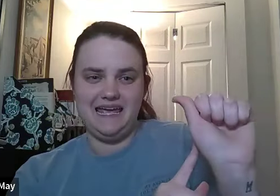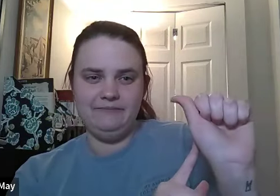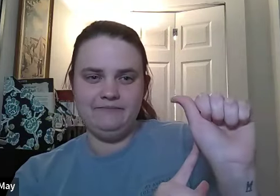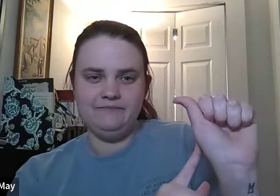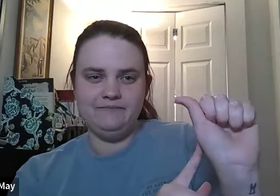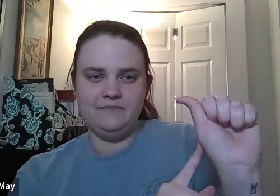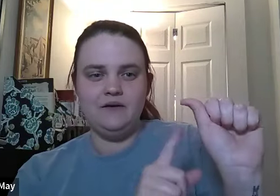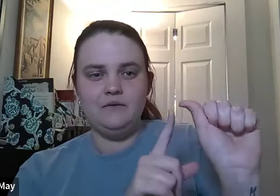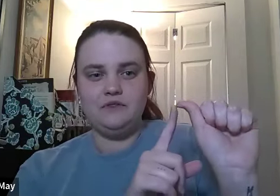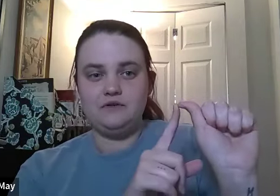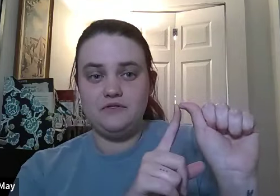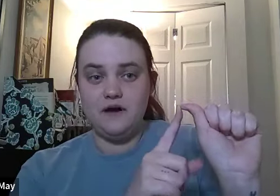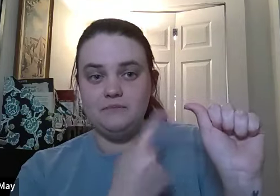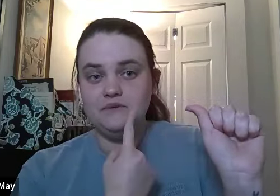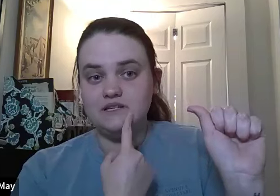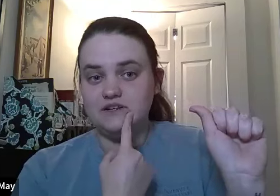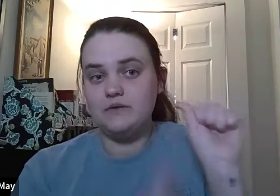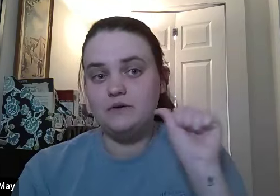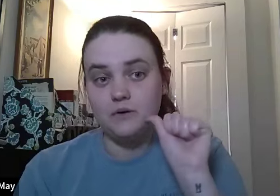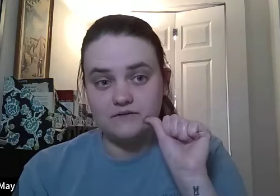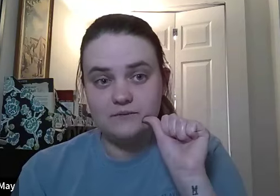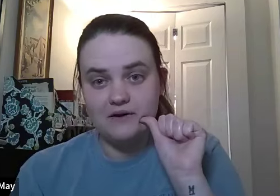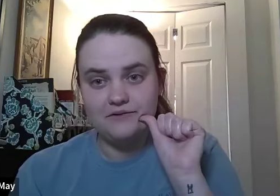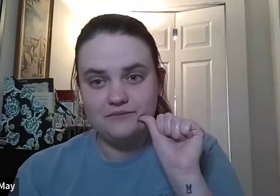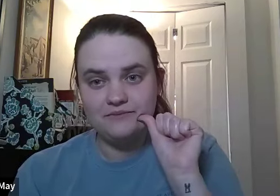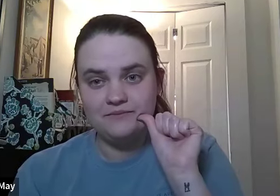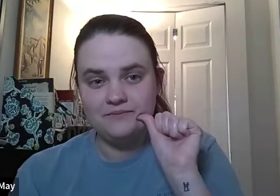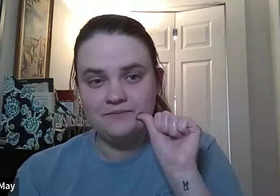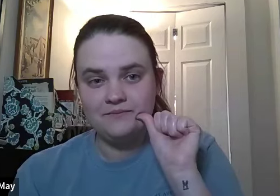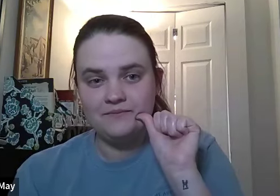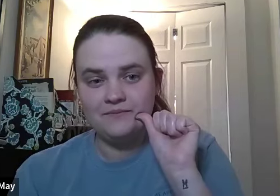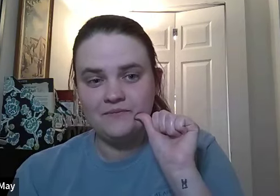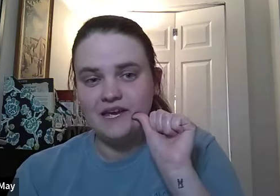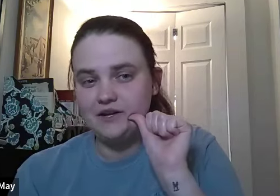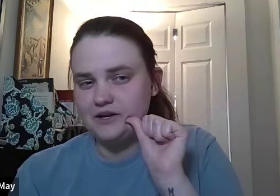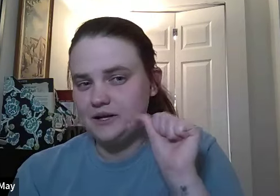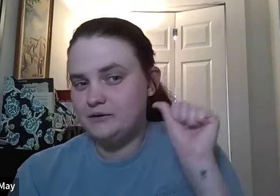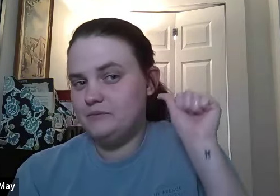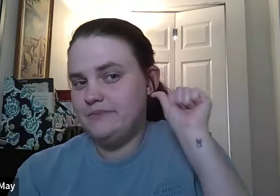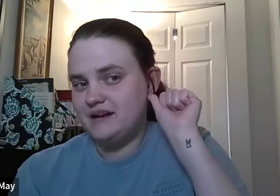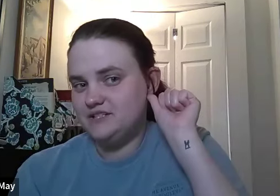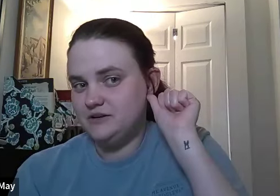A with your thumb. It's gonna go at the corner of your mouth. And you're gonna go back to your